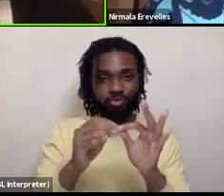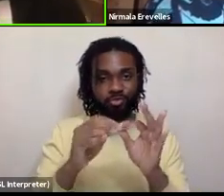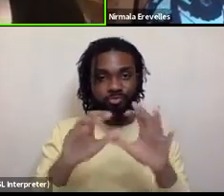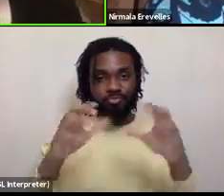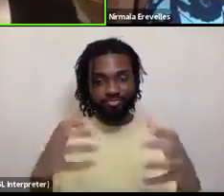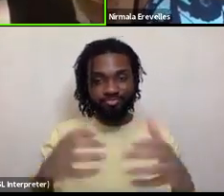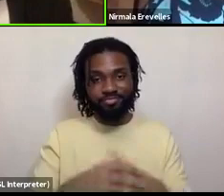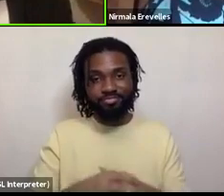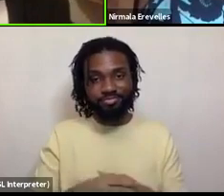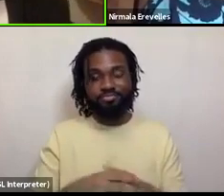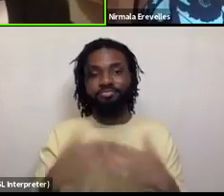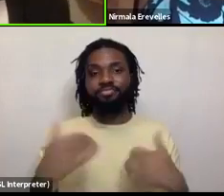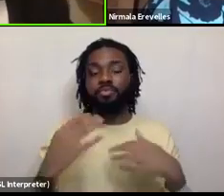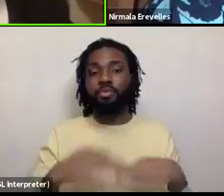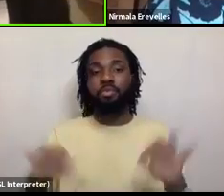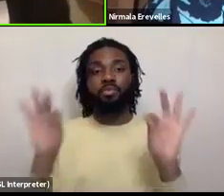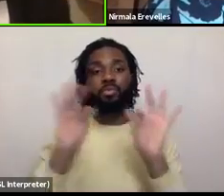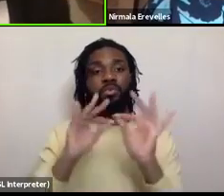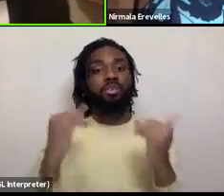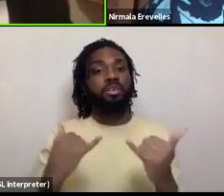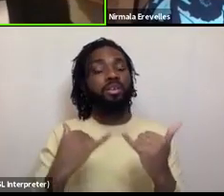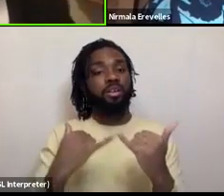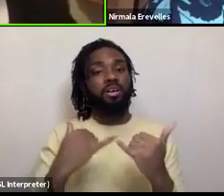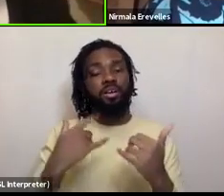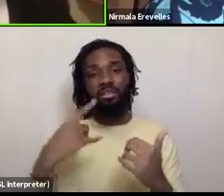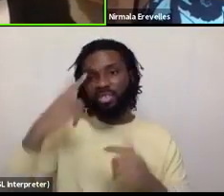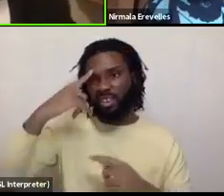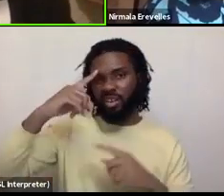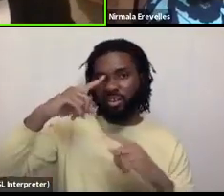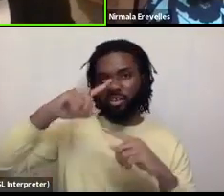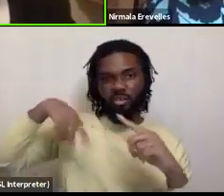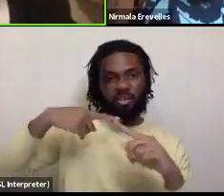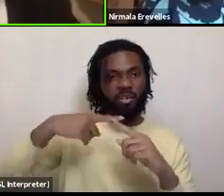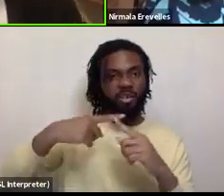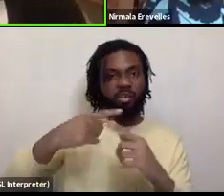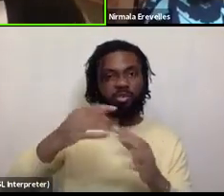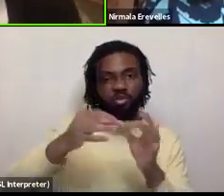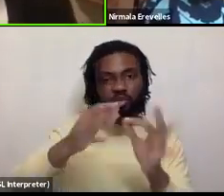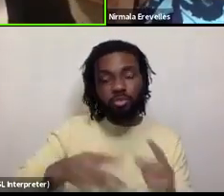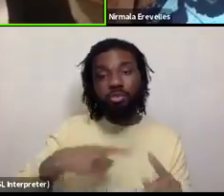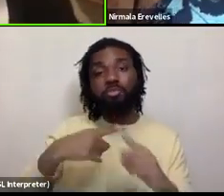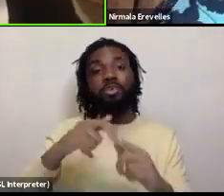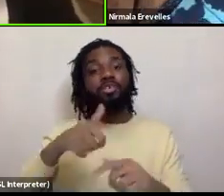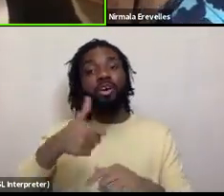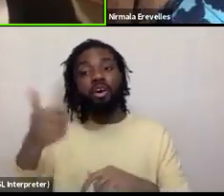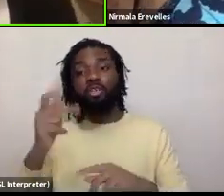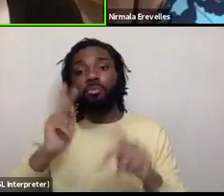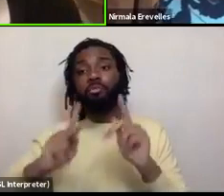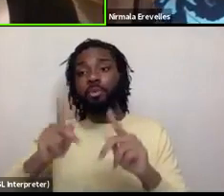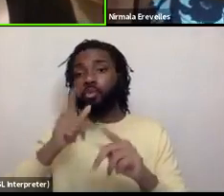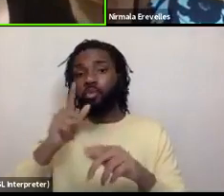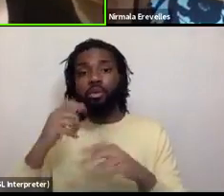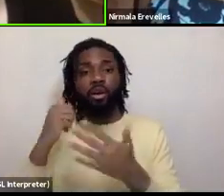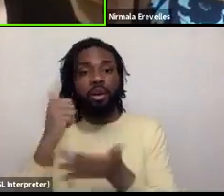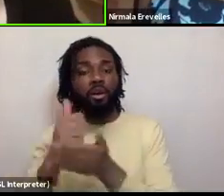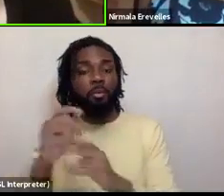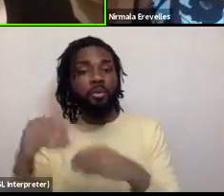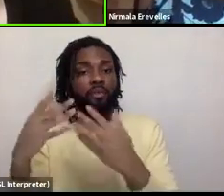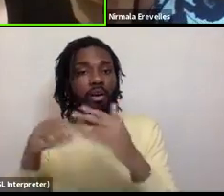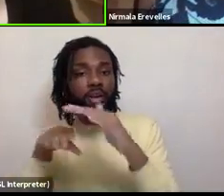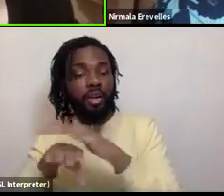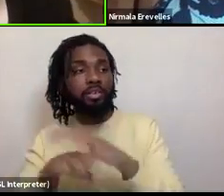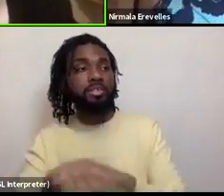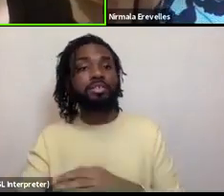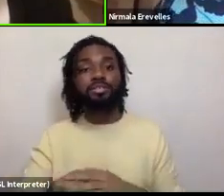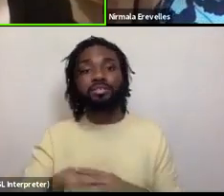especially important in these times to think of interpreters and people that are helping folks provide access as essential workers as